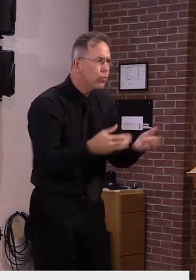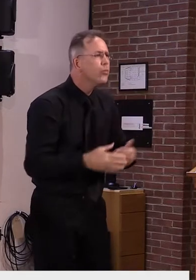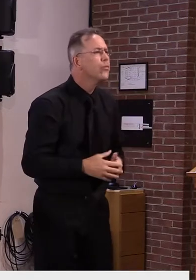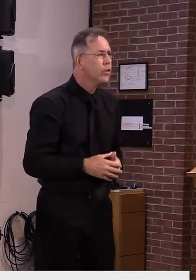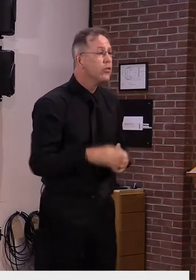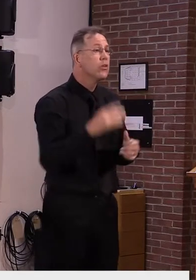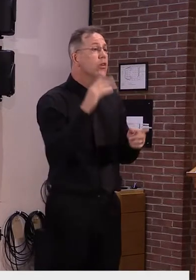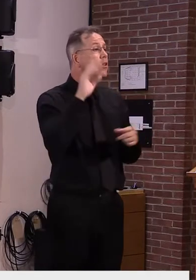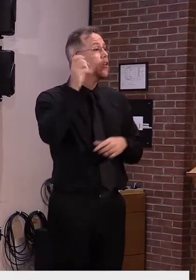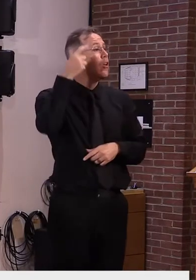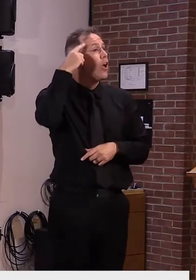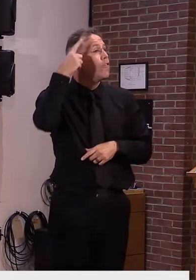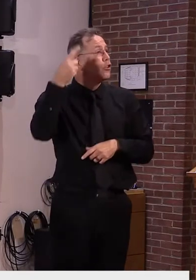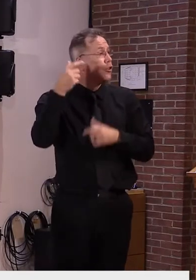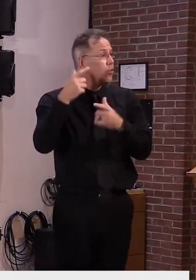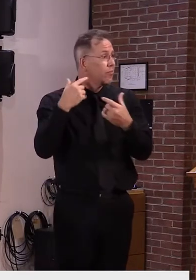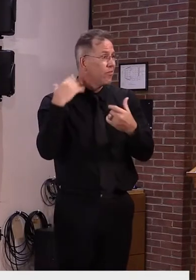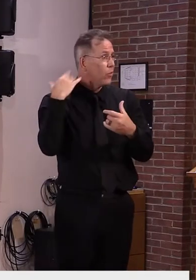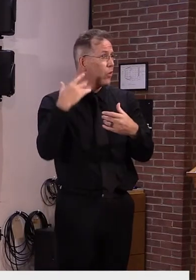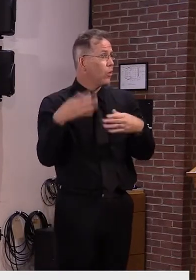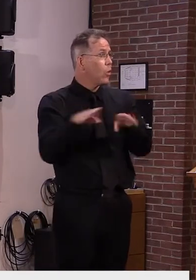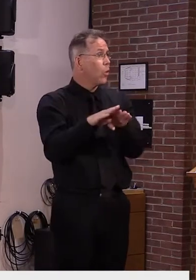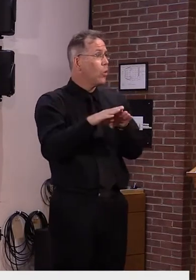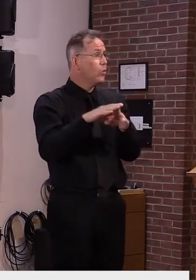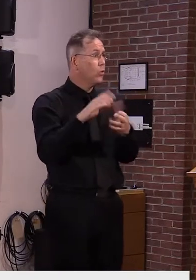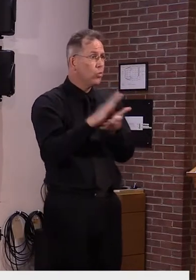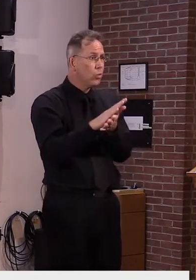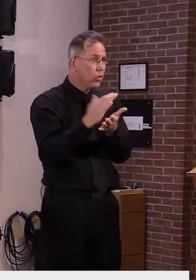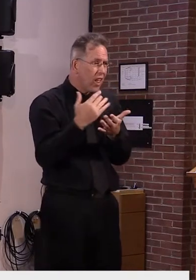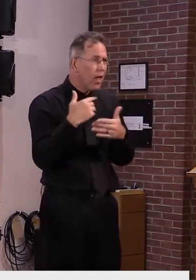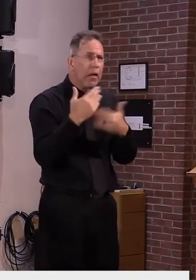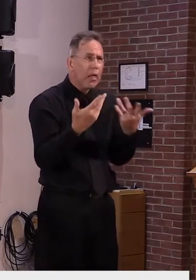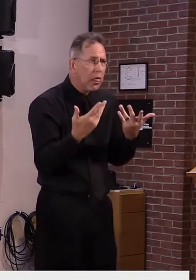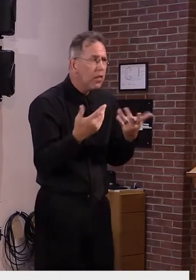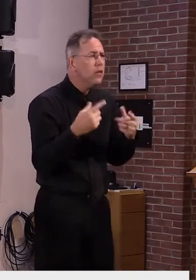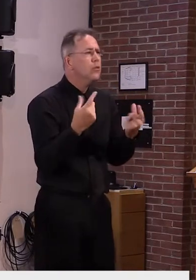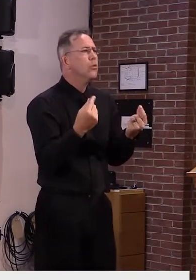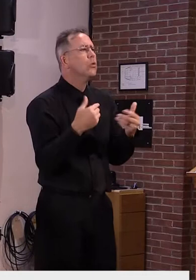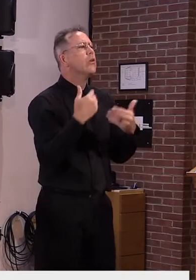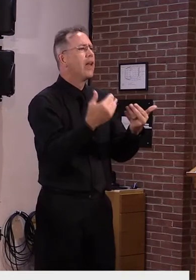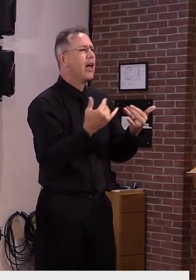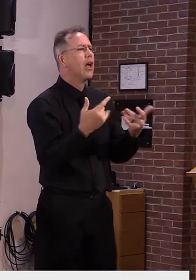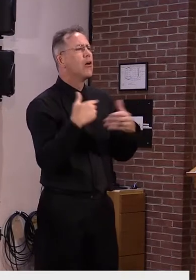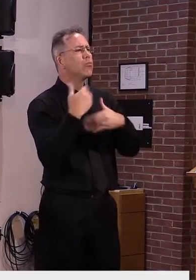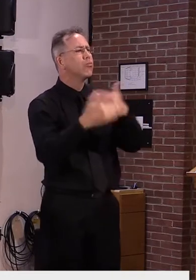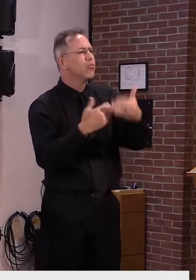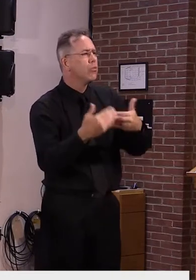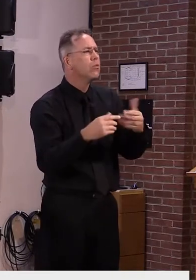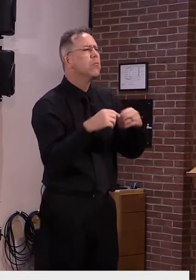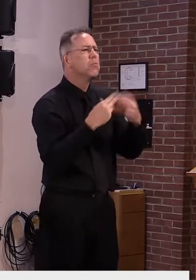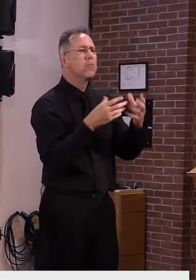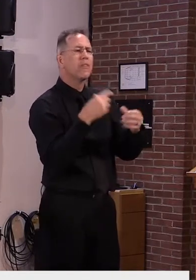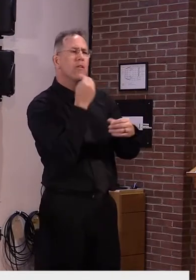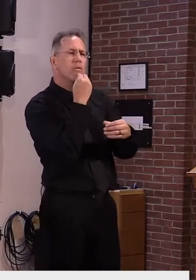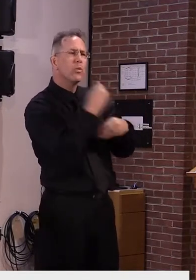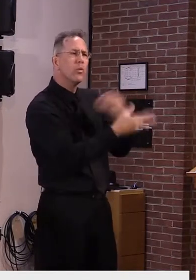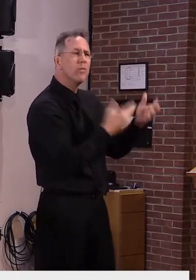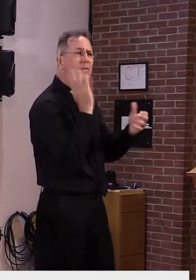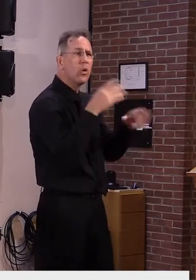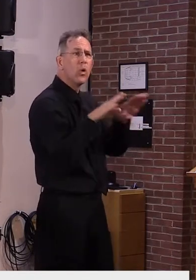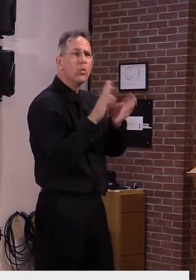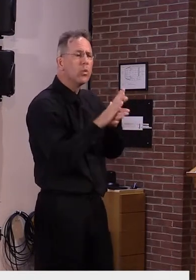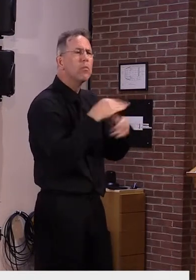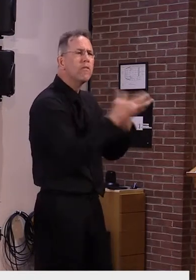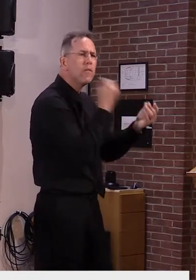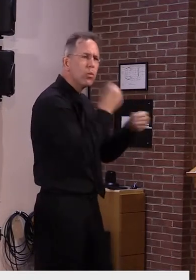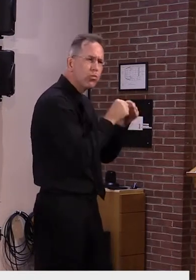March specifically addressed the necessity of continuing to provide school meals during the emergency, not only for nutrition purposes, but also for the